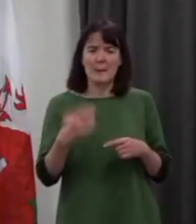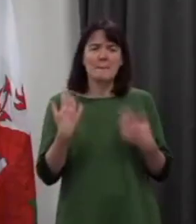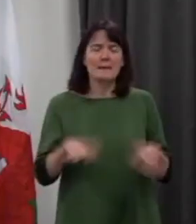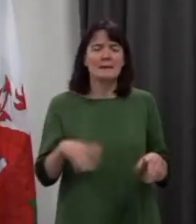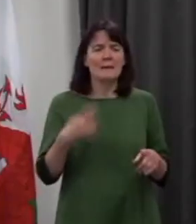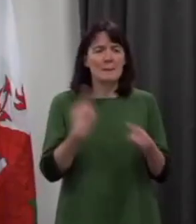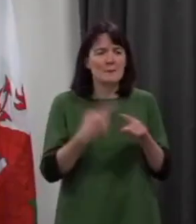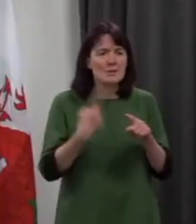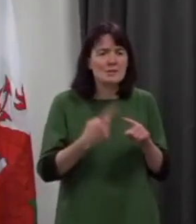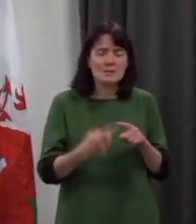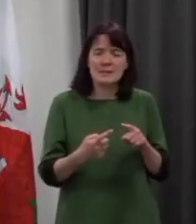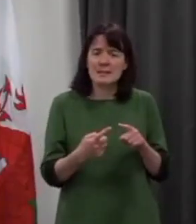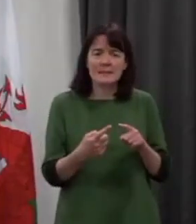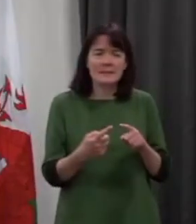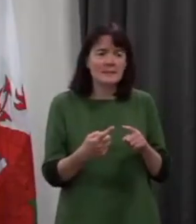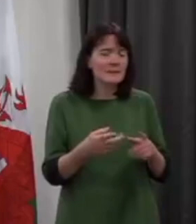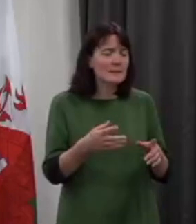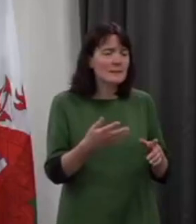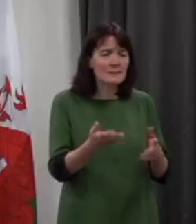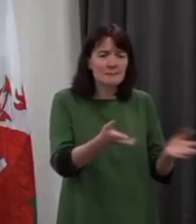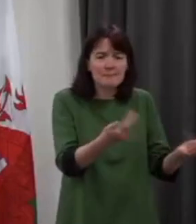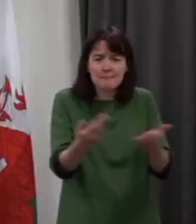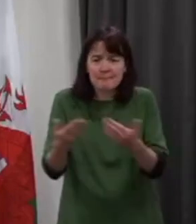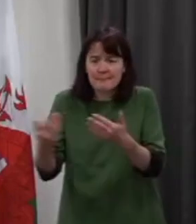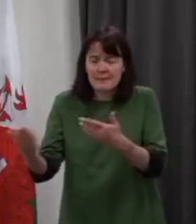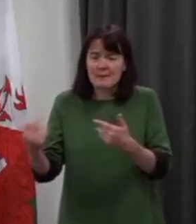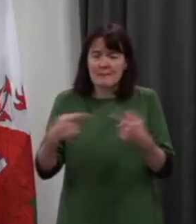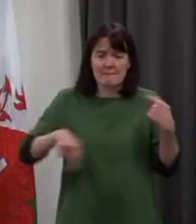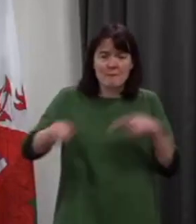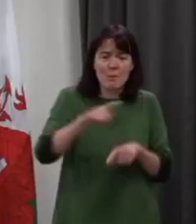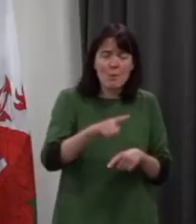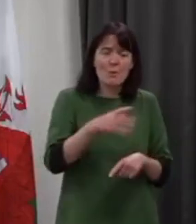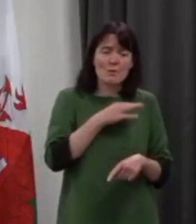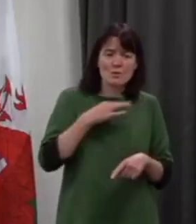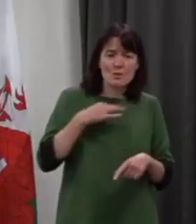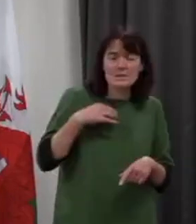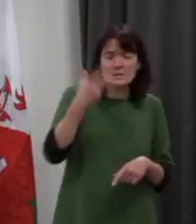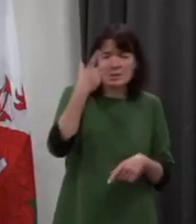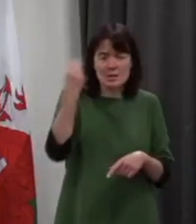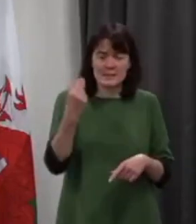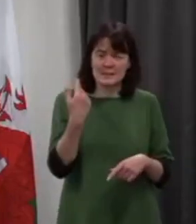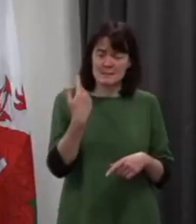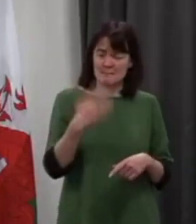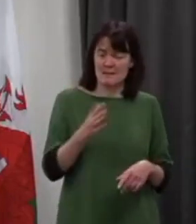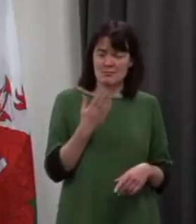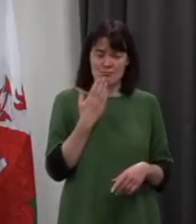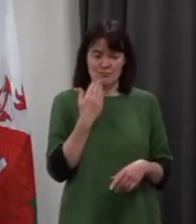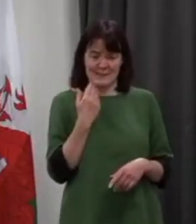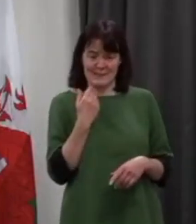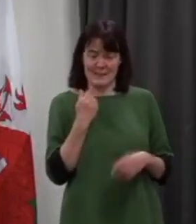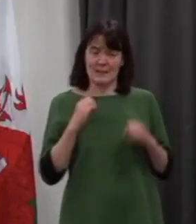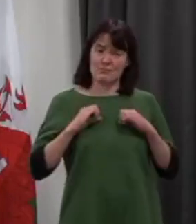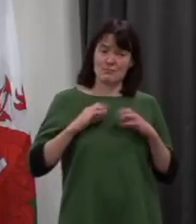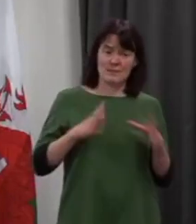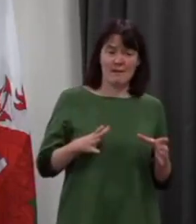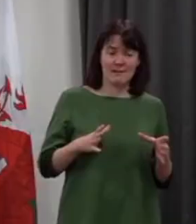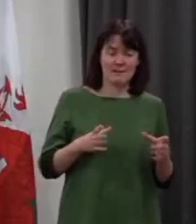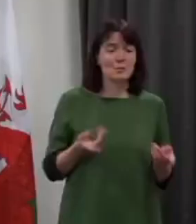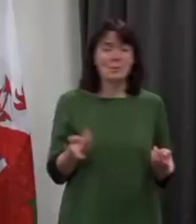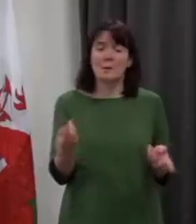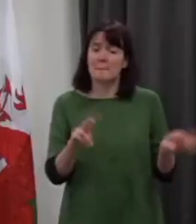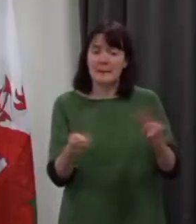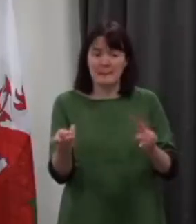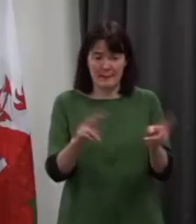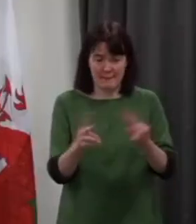encourage recently retired nurses and doctors to come back to the NHS to help our country to deal